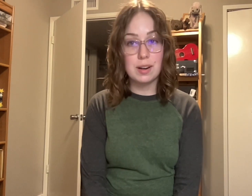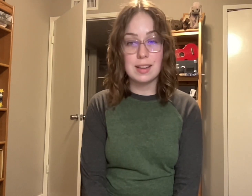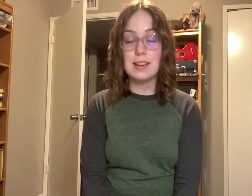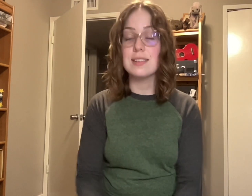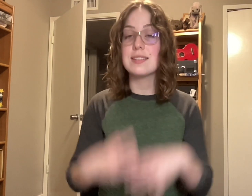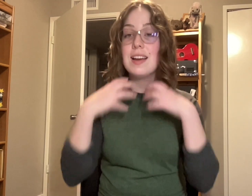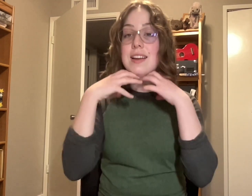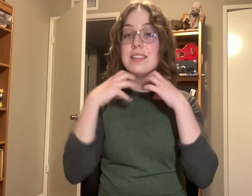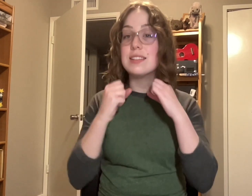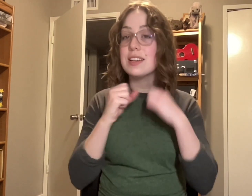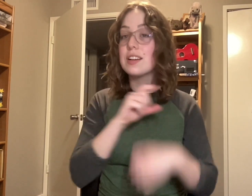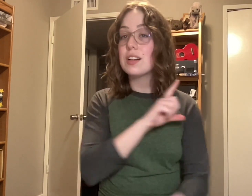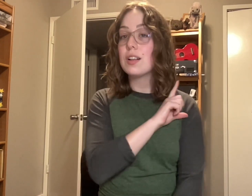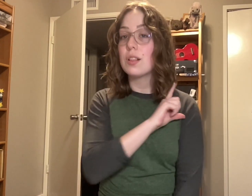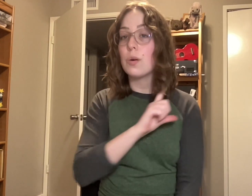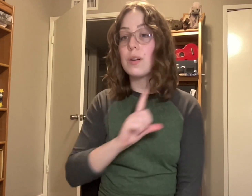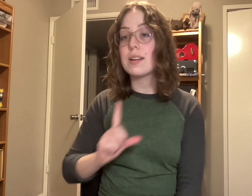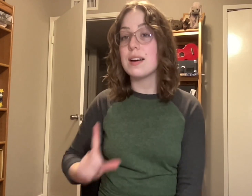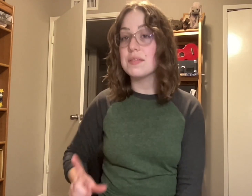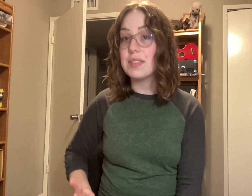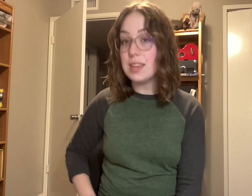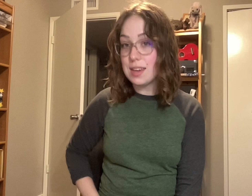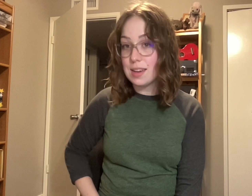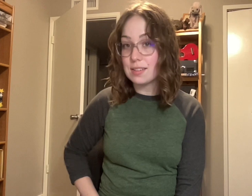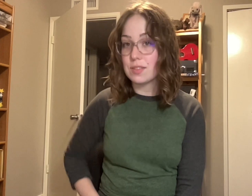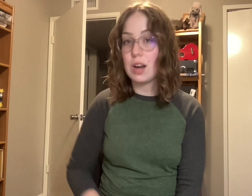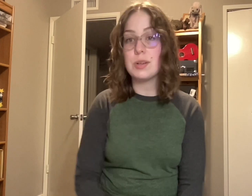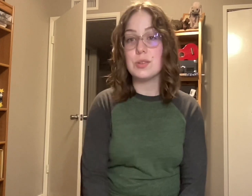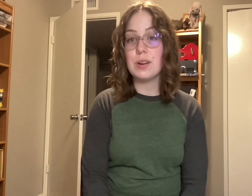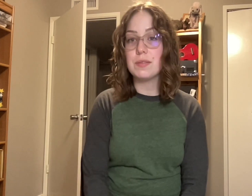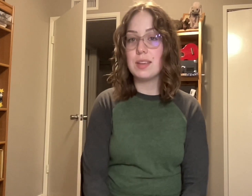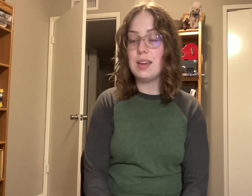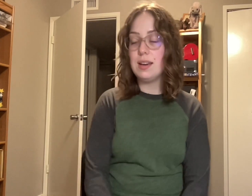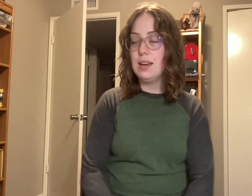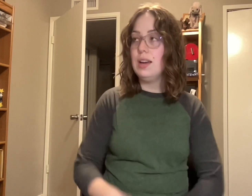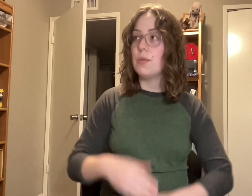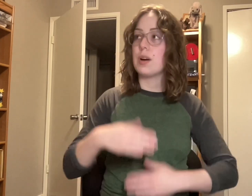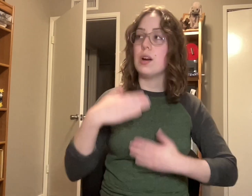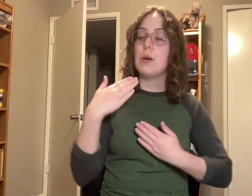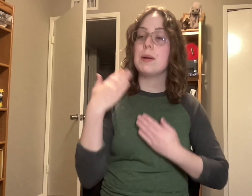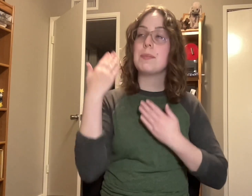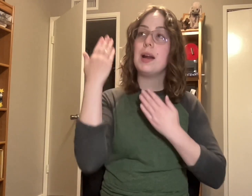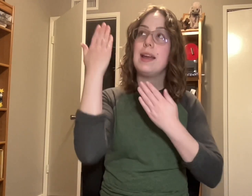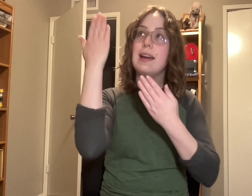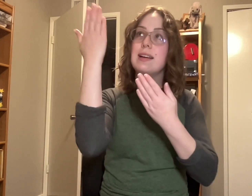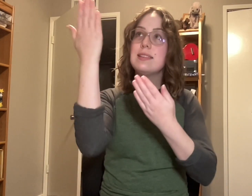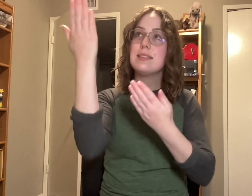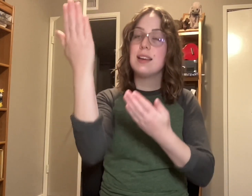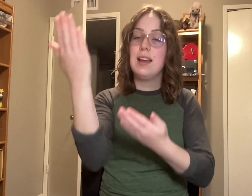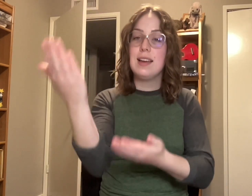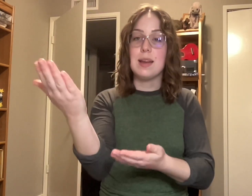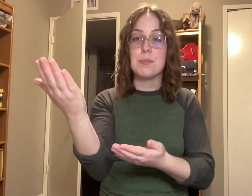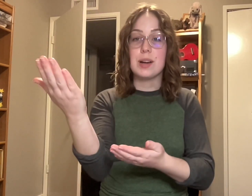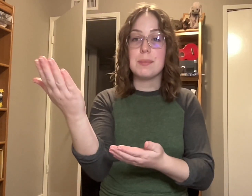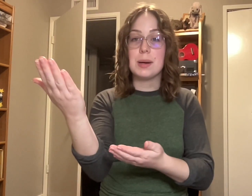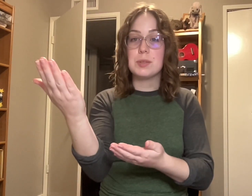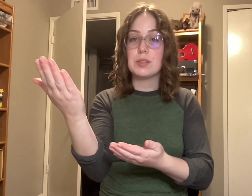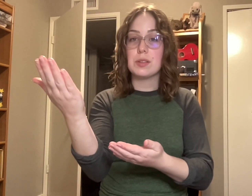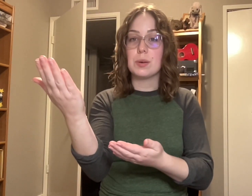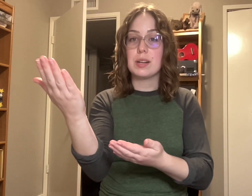it is Dear Lord of thee. So how do we do of thee? We're going to open up our hands and bring them up to the Lord here.